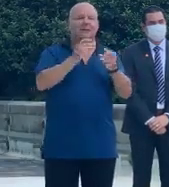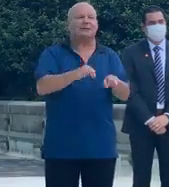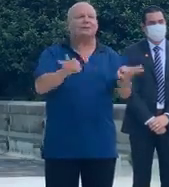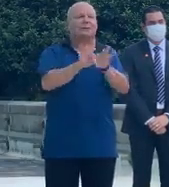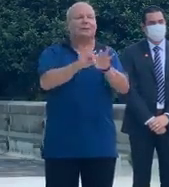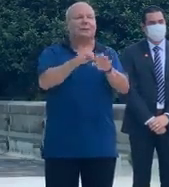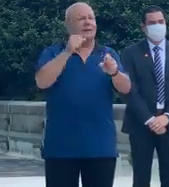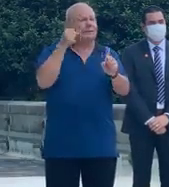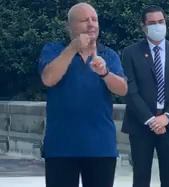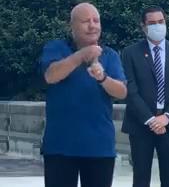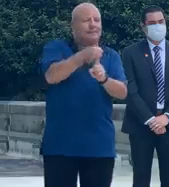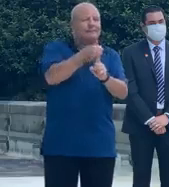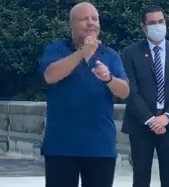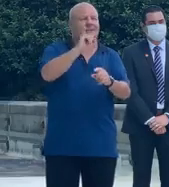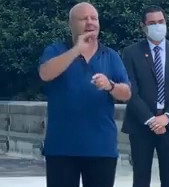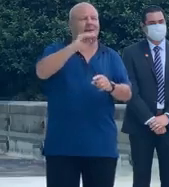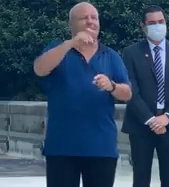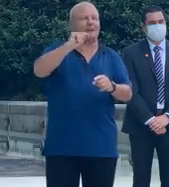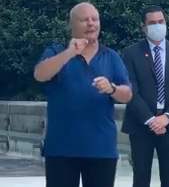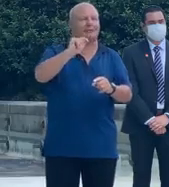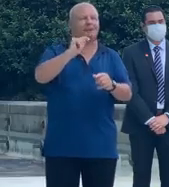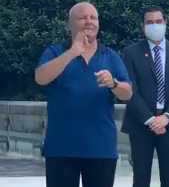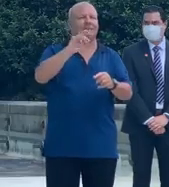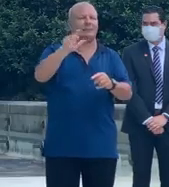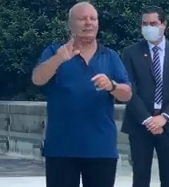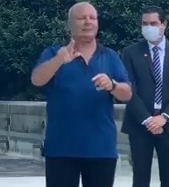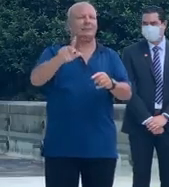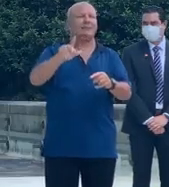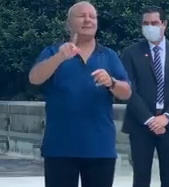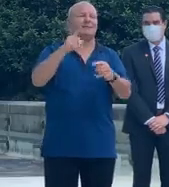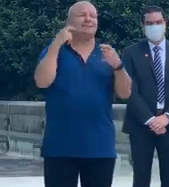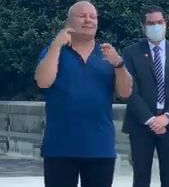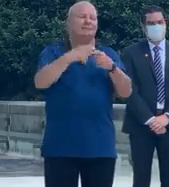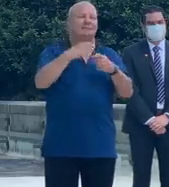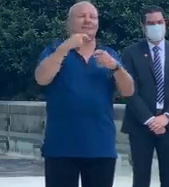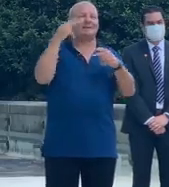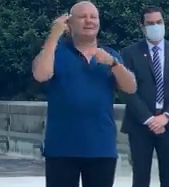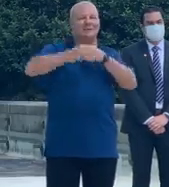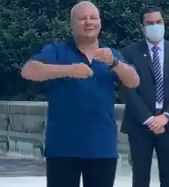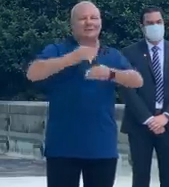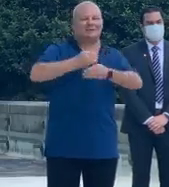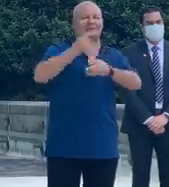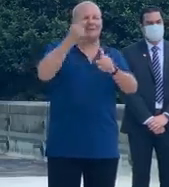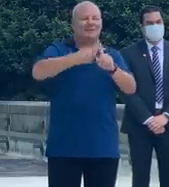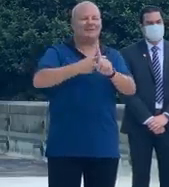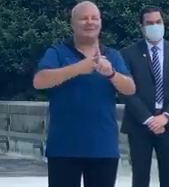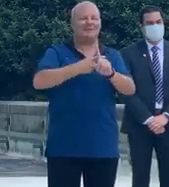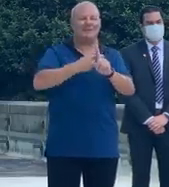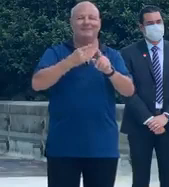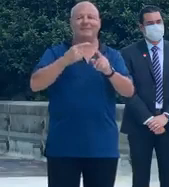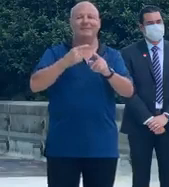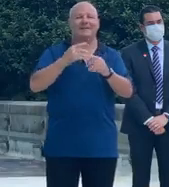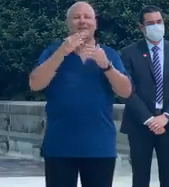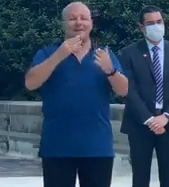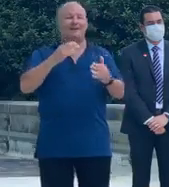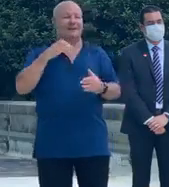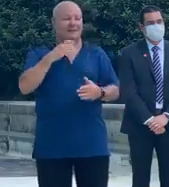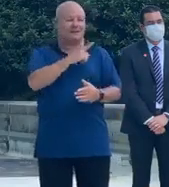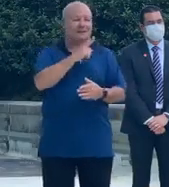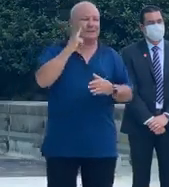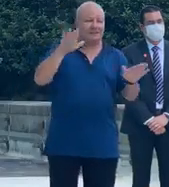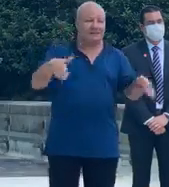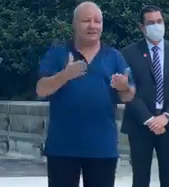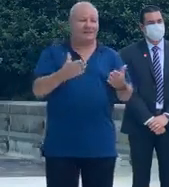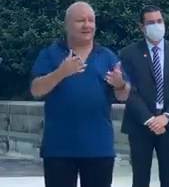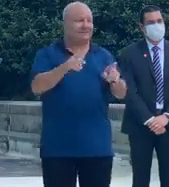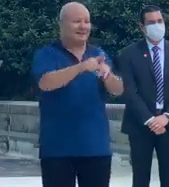Hispanic Heritage Month, so I so appreciate it. Madam Council, thank you so much for being with us today. Look, I have to tell you that as a proud